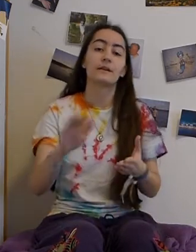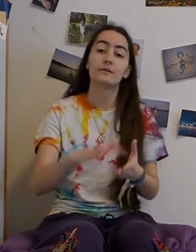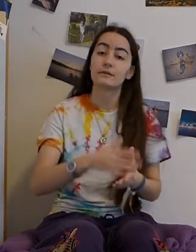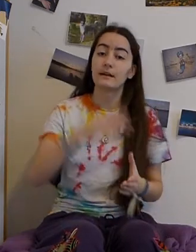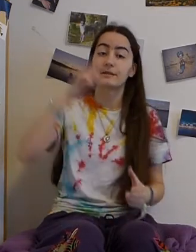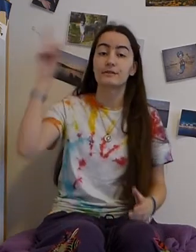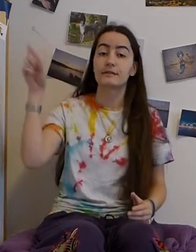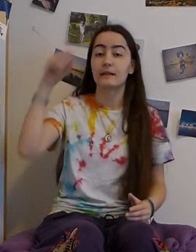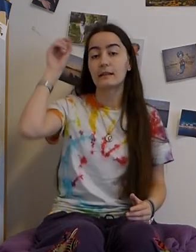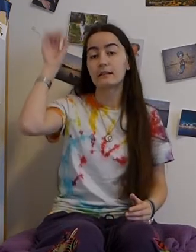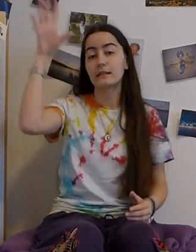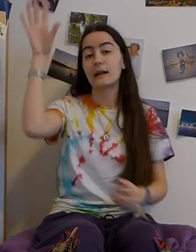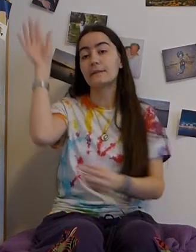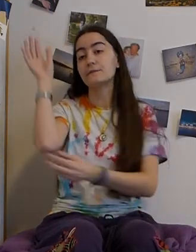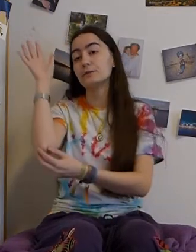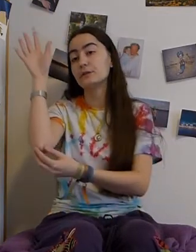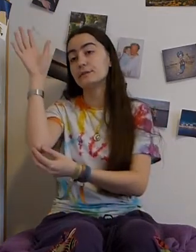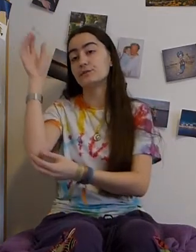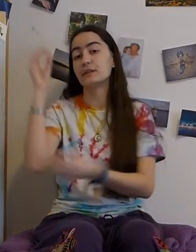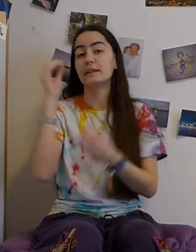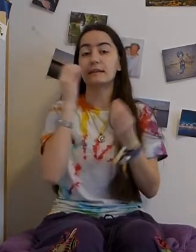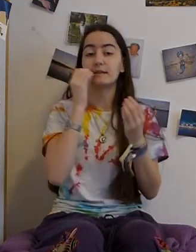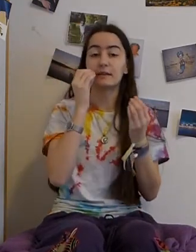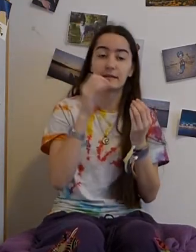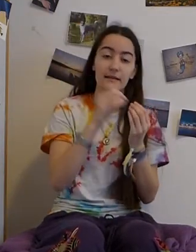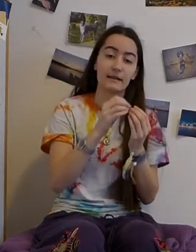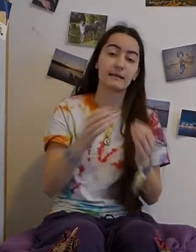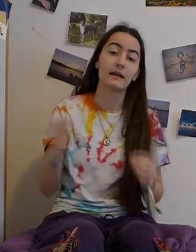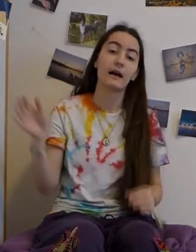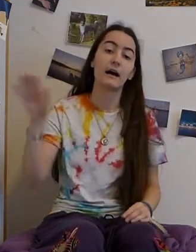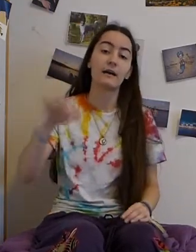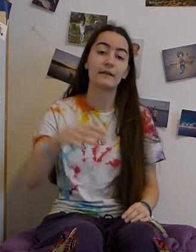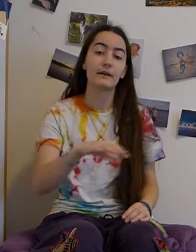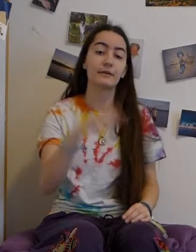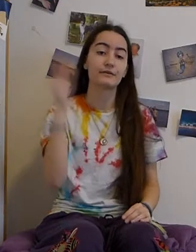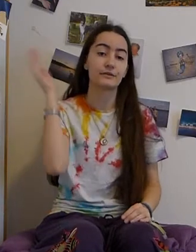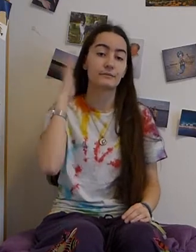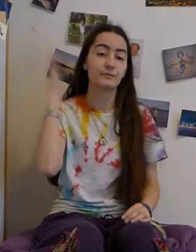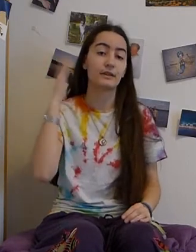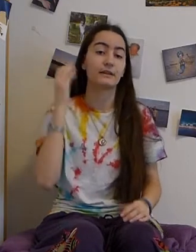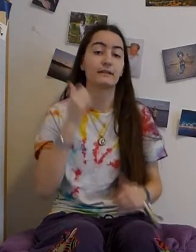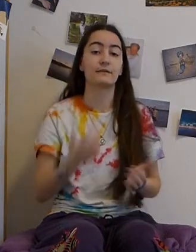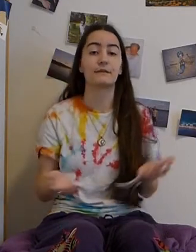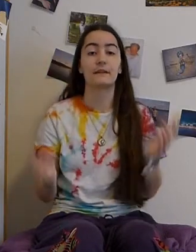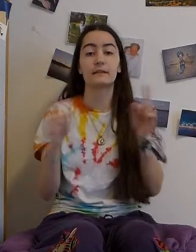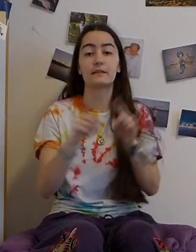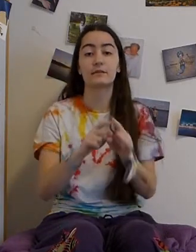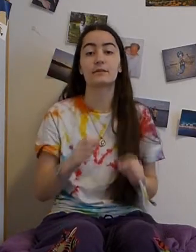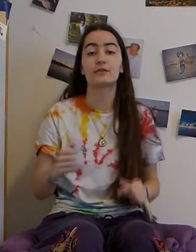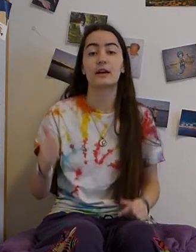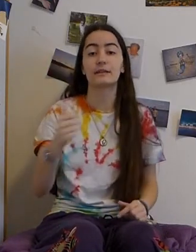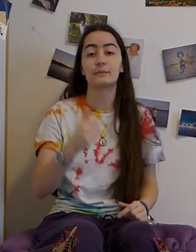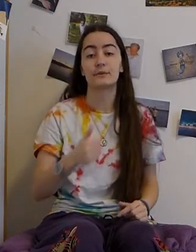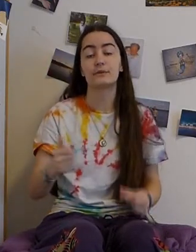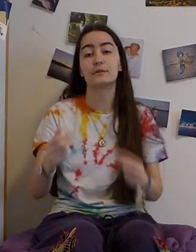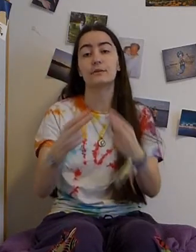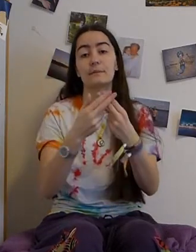Your touch is sunlight through the trees, kisses are the ocean breeze. Everything's alright when you're with